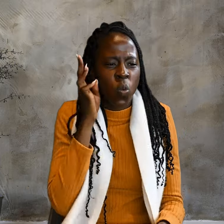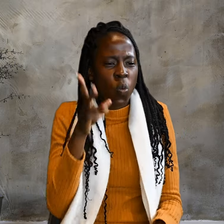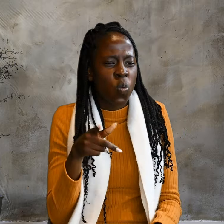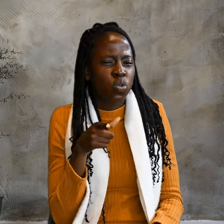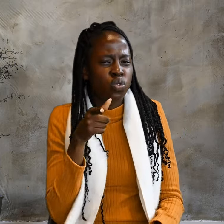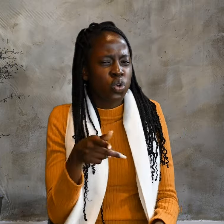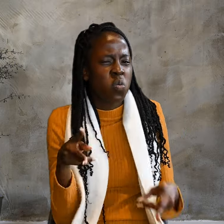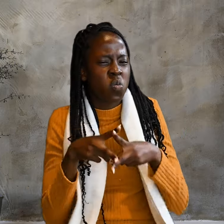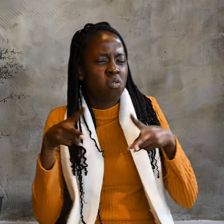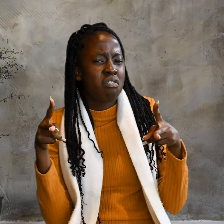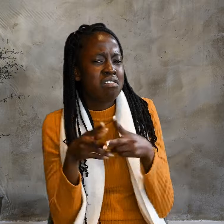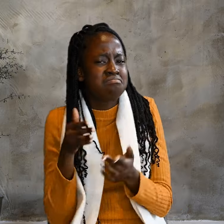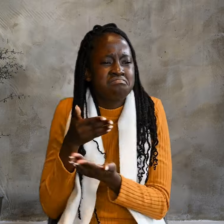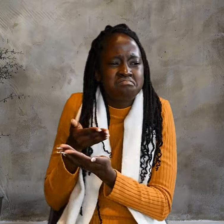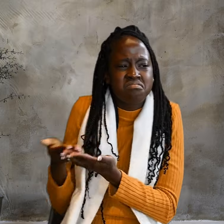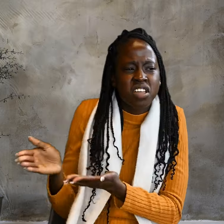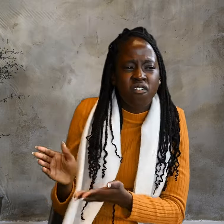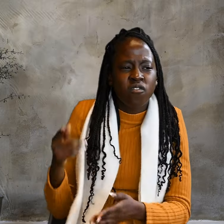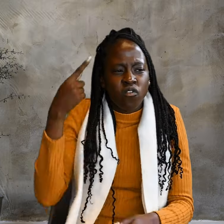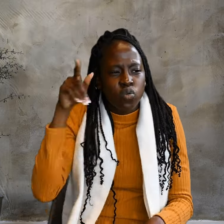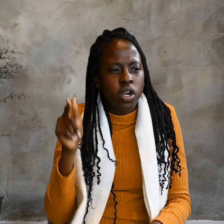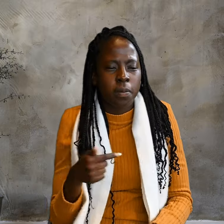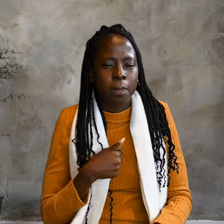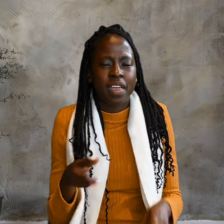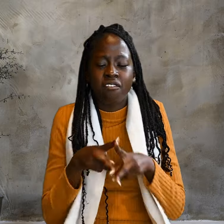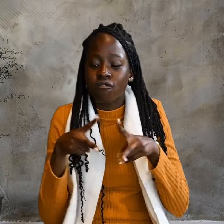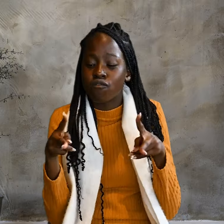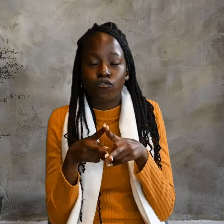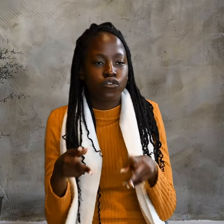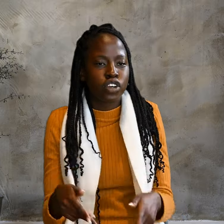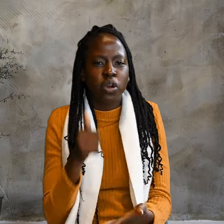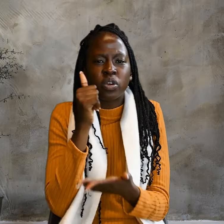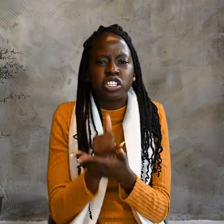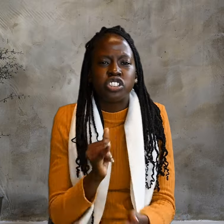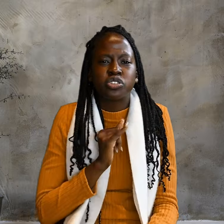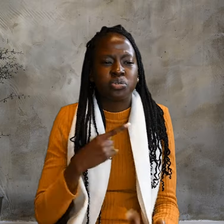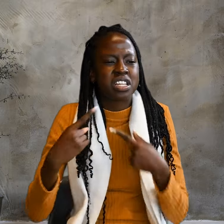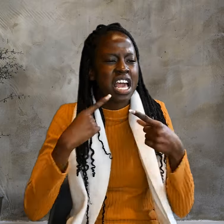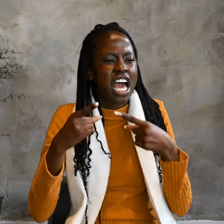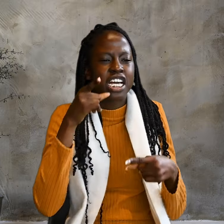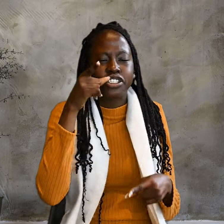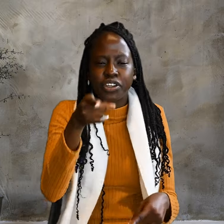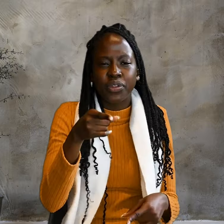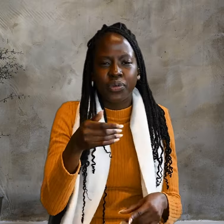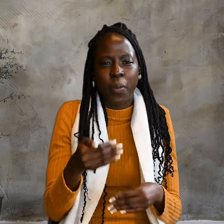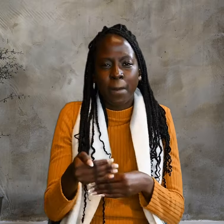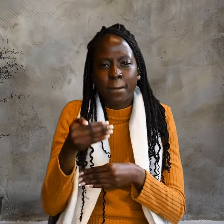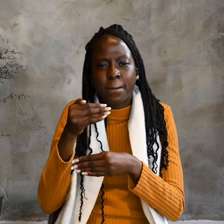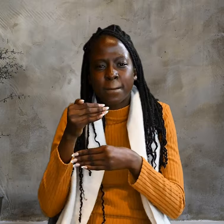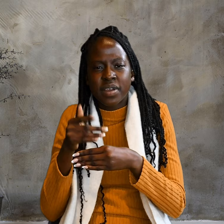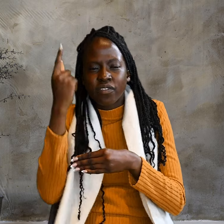you really lay down your life for me? Very truly, I tell you,